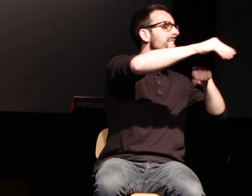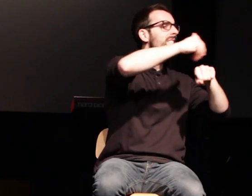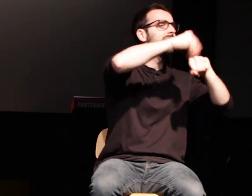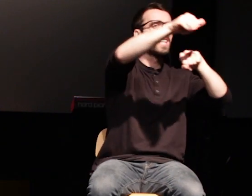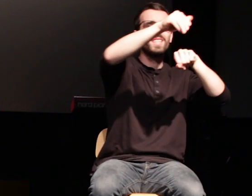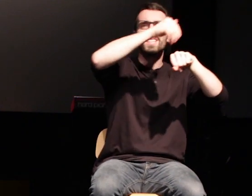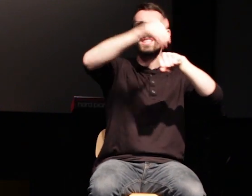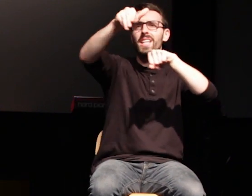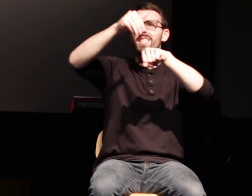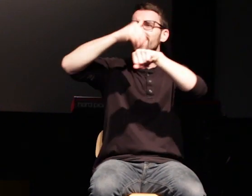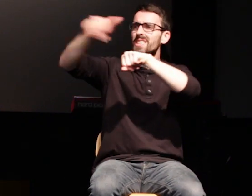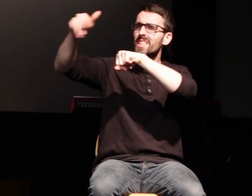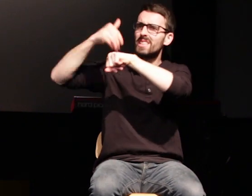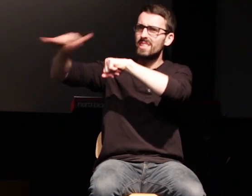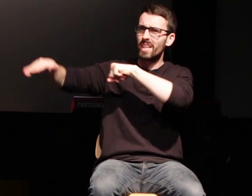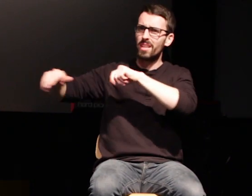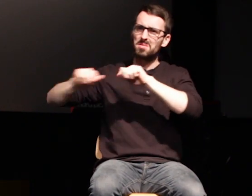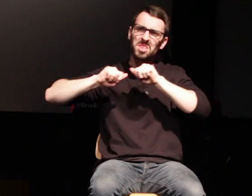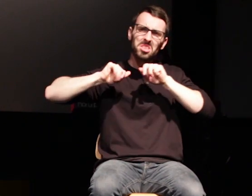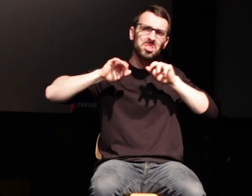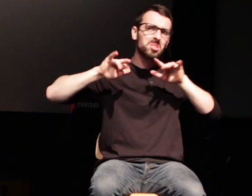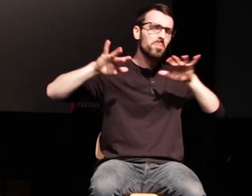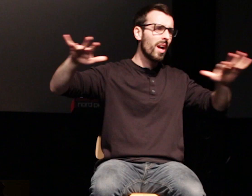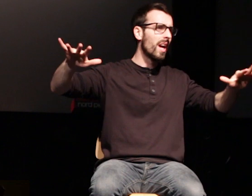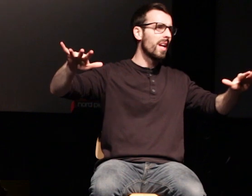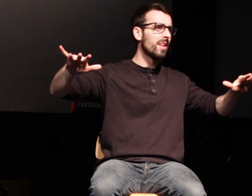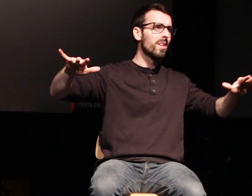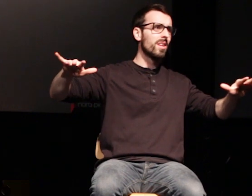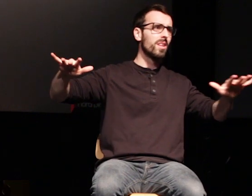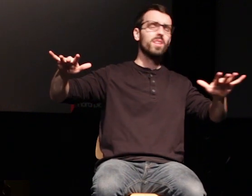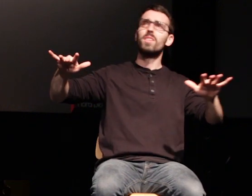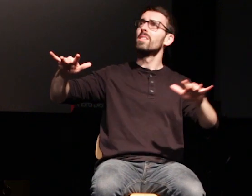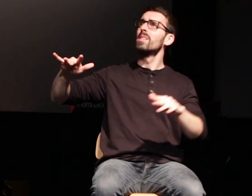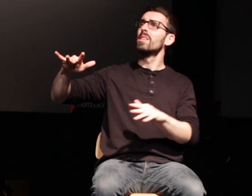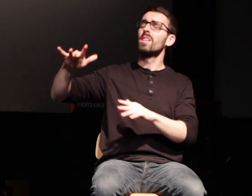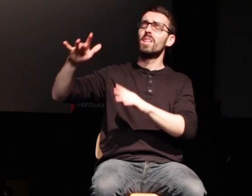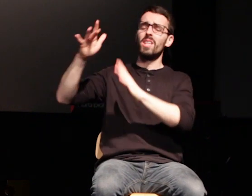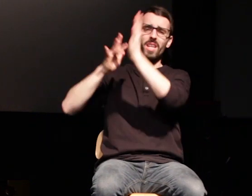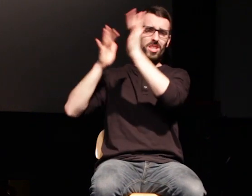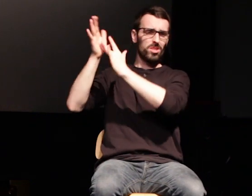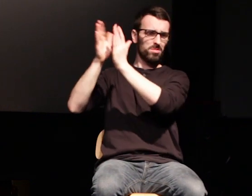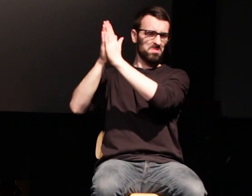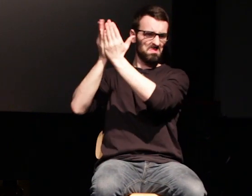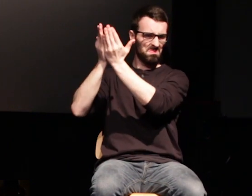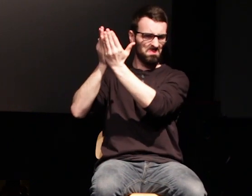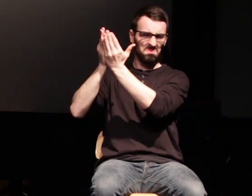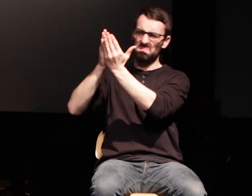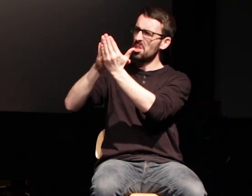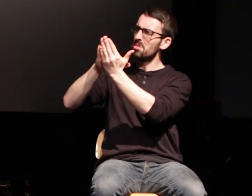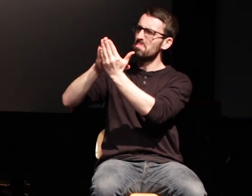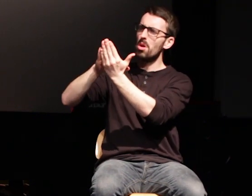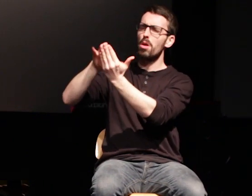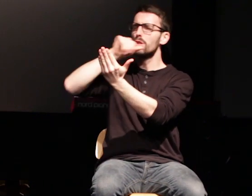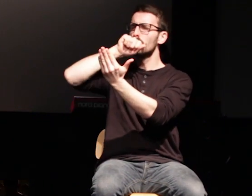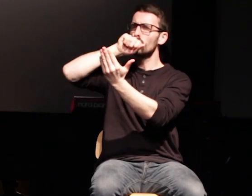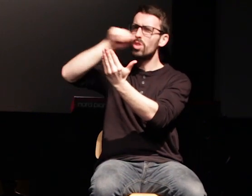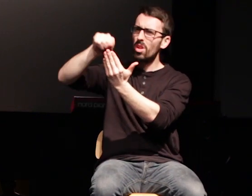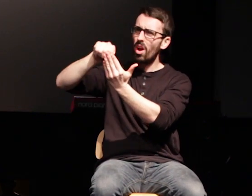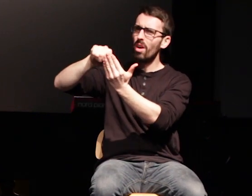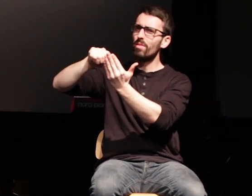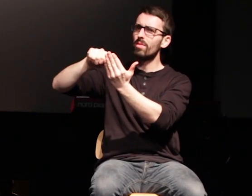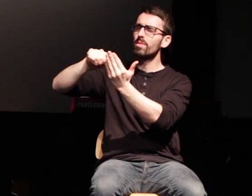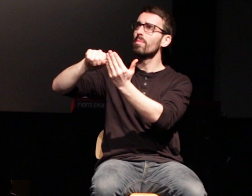people who love the word, who love the Lord, who say what he's done for